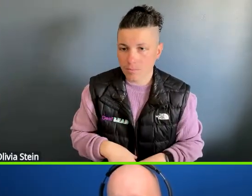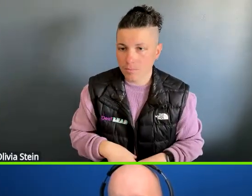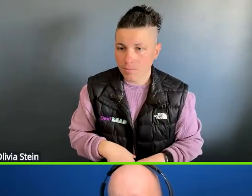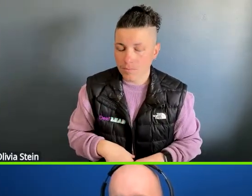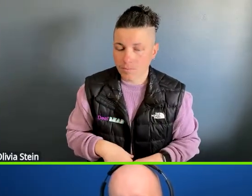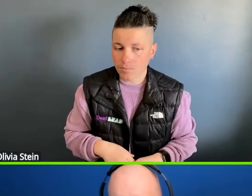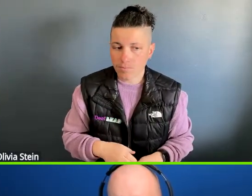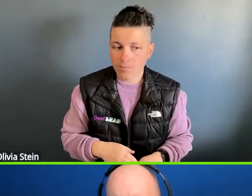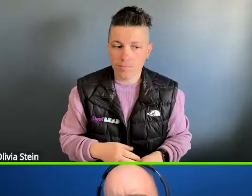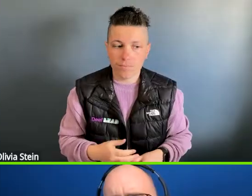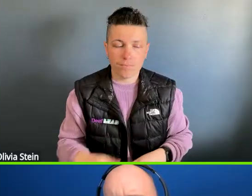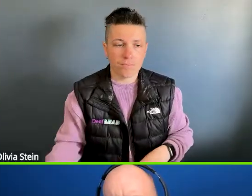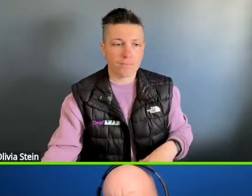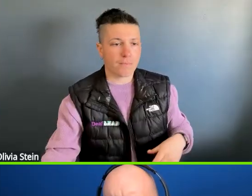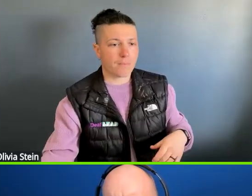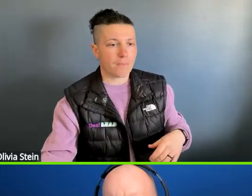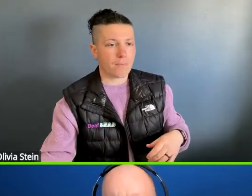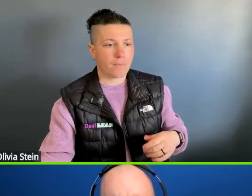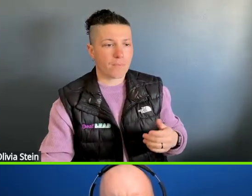working within this field.